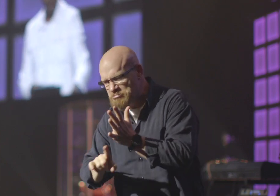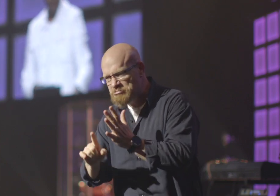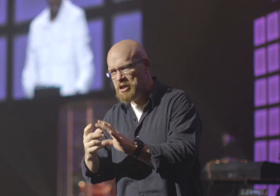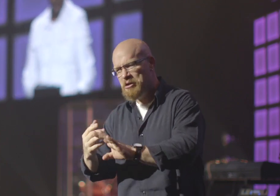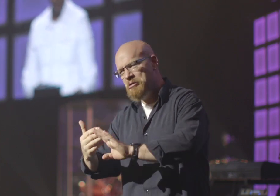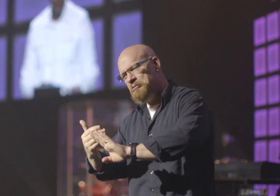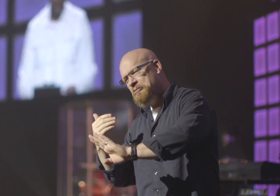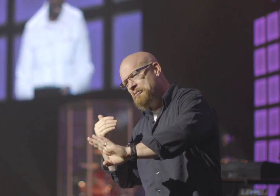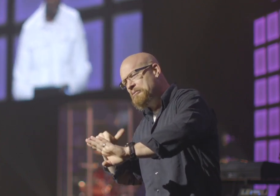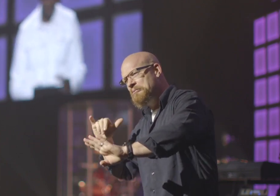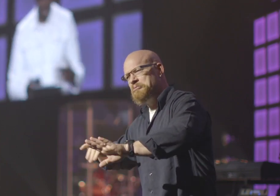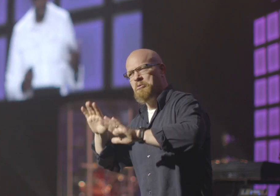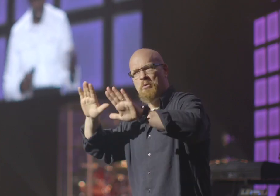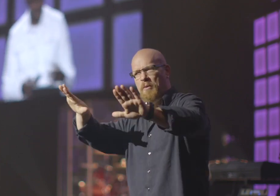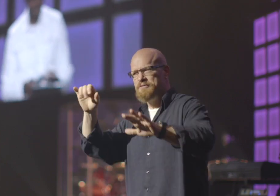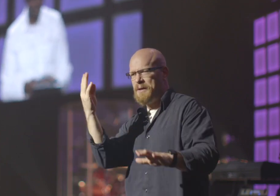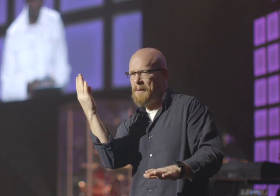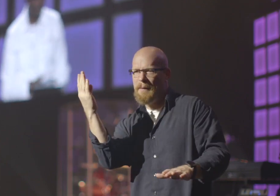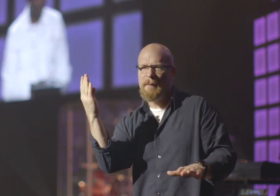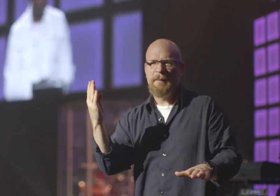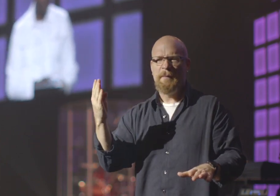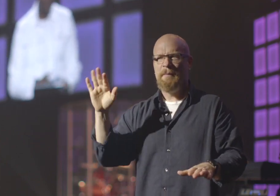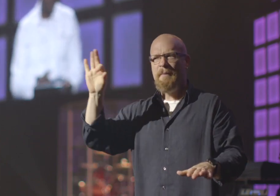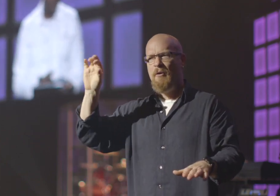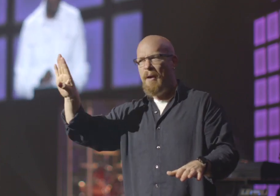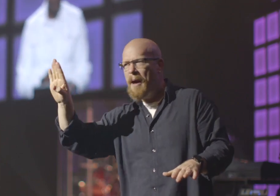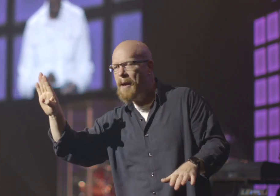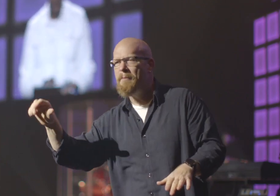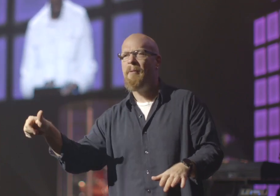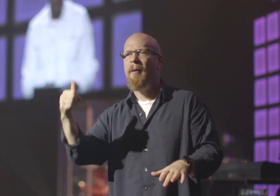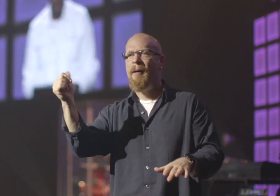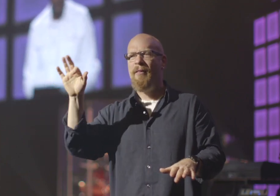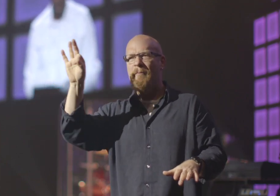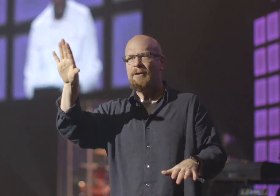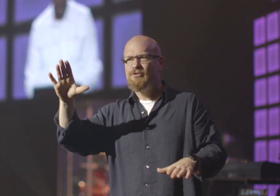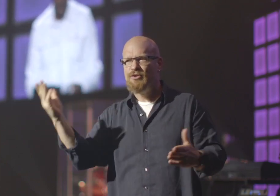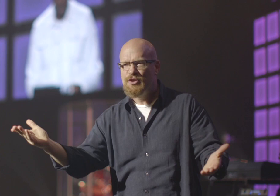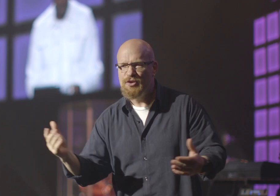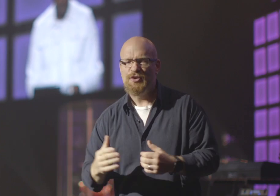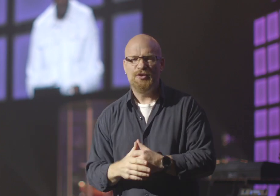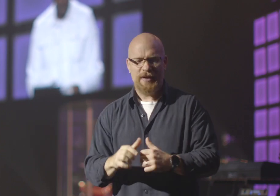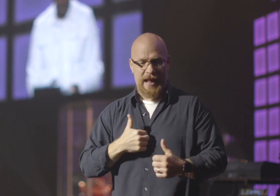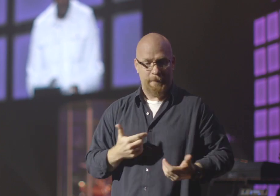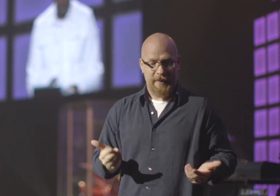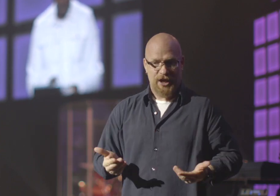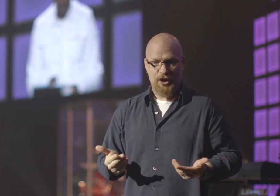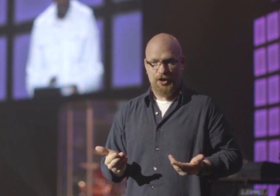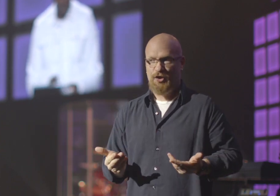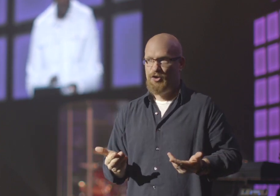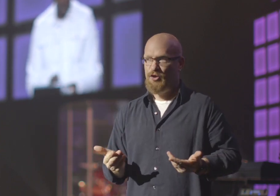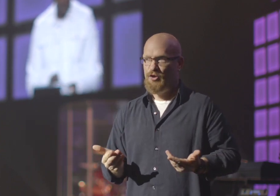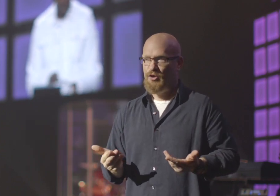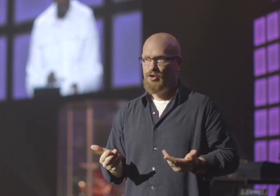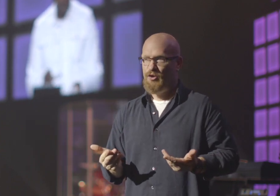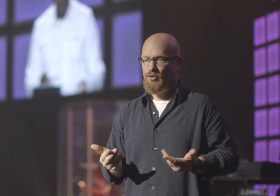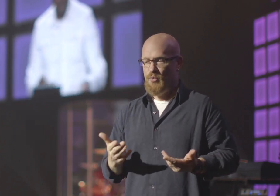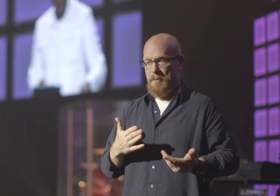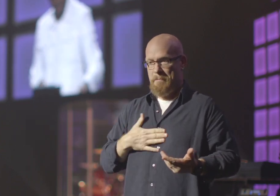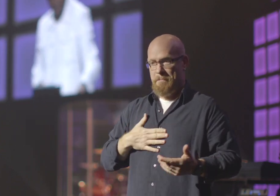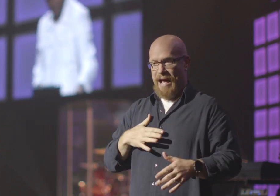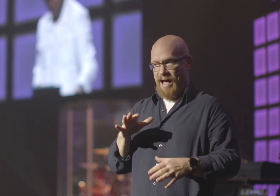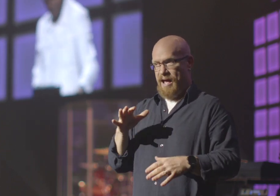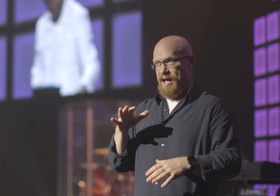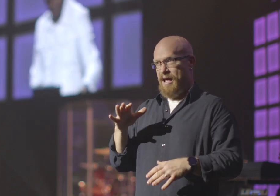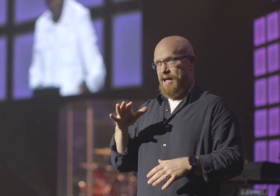been doing a great job, Pastor Rob and some of the other ministers that are here. So I'm just kind of here to put my little two cents